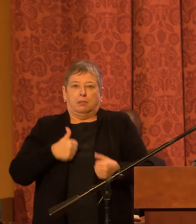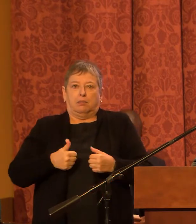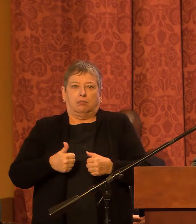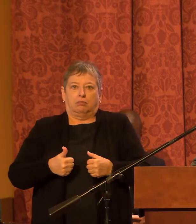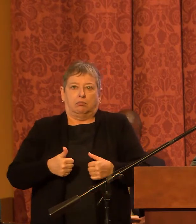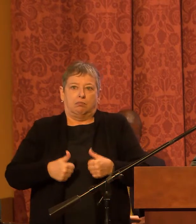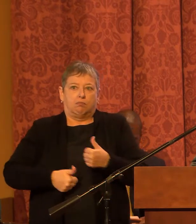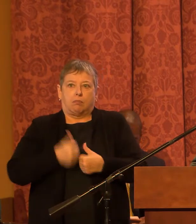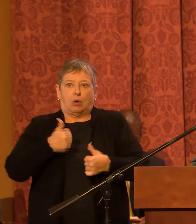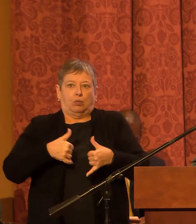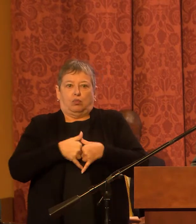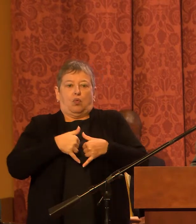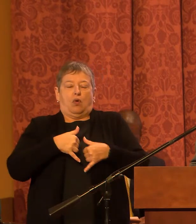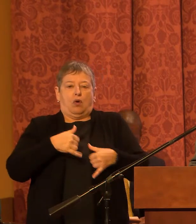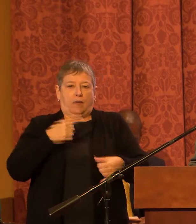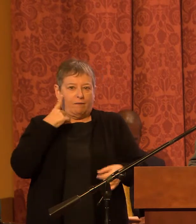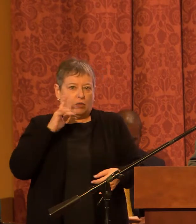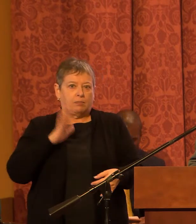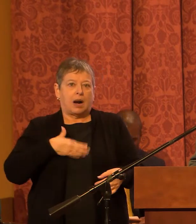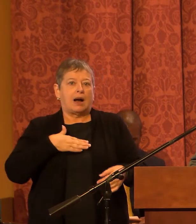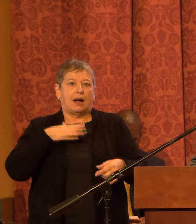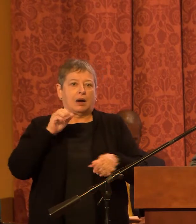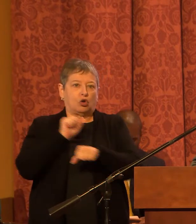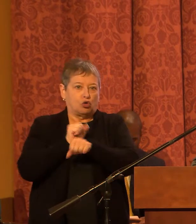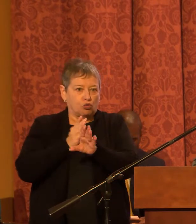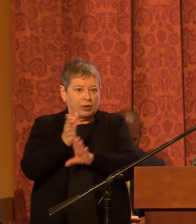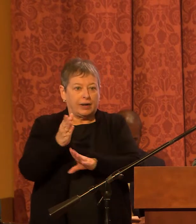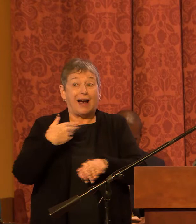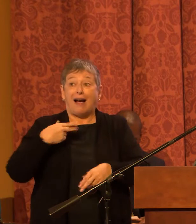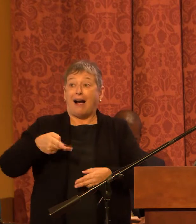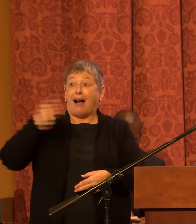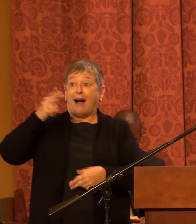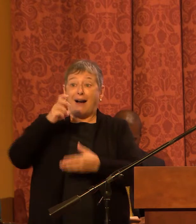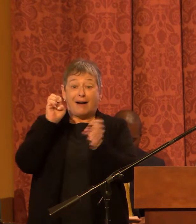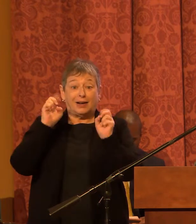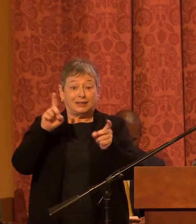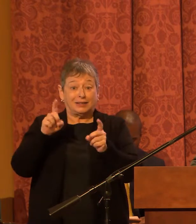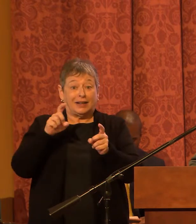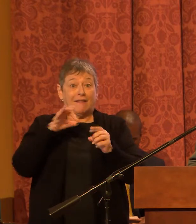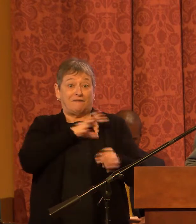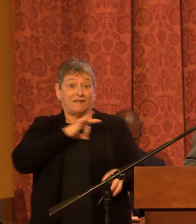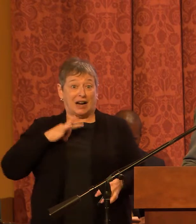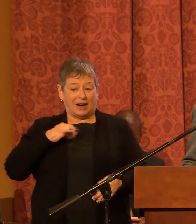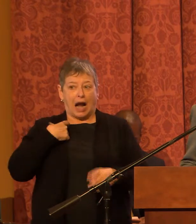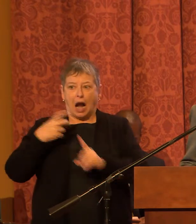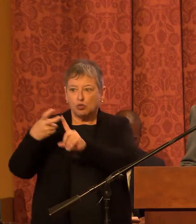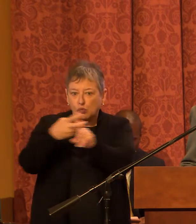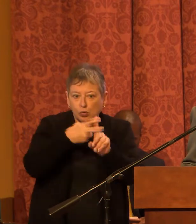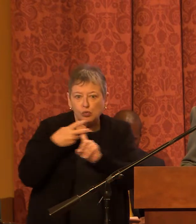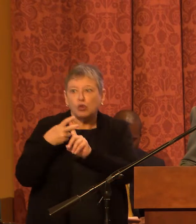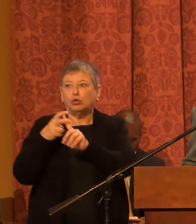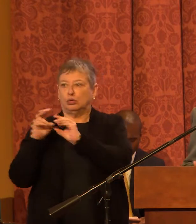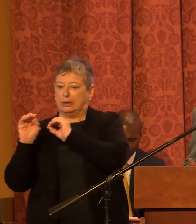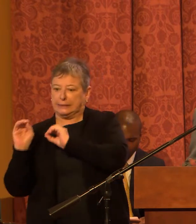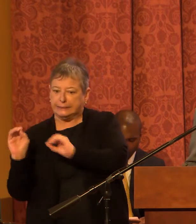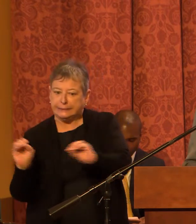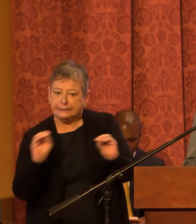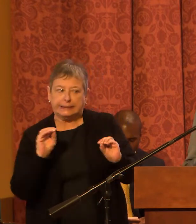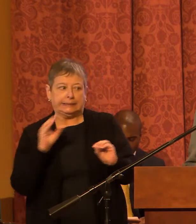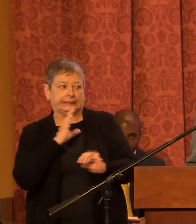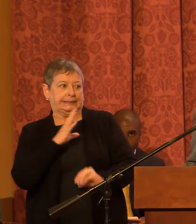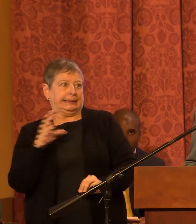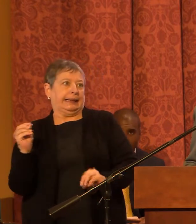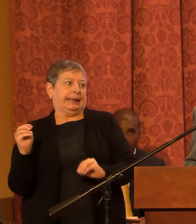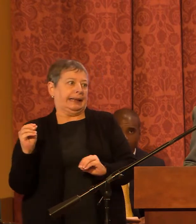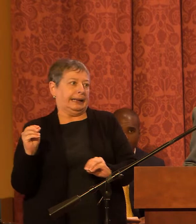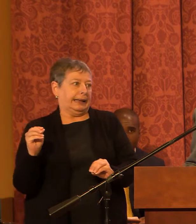31 years. As a higher education faculty member, I recruit, teach, and